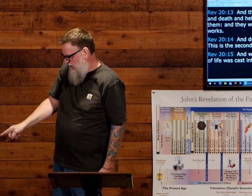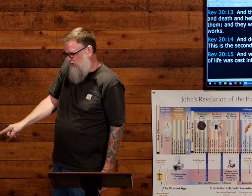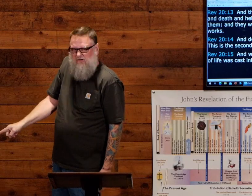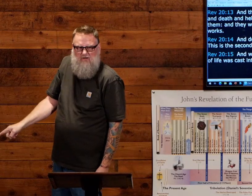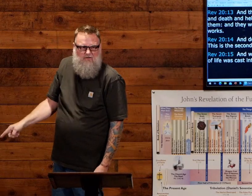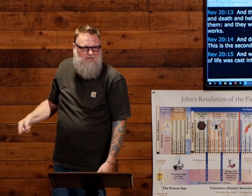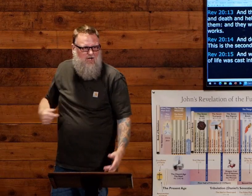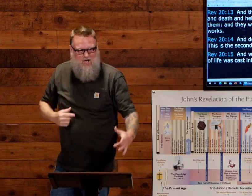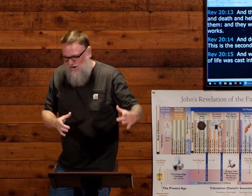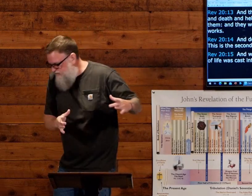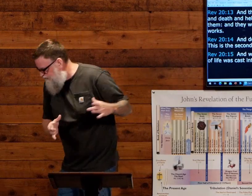and I have a furnace over here,